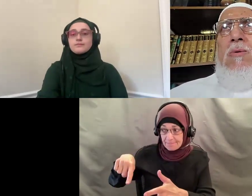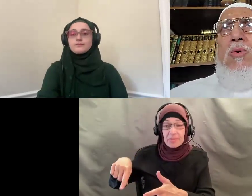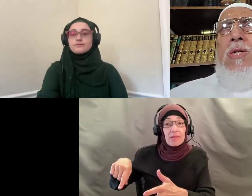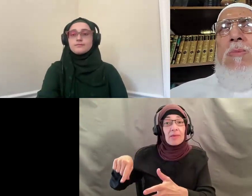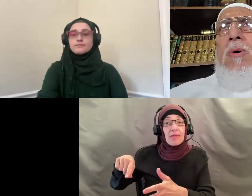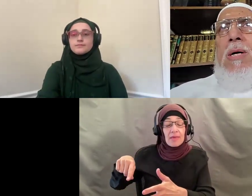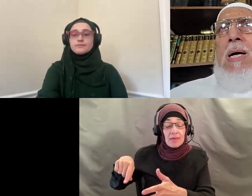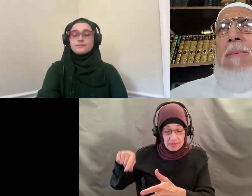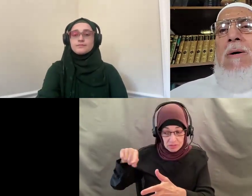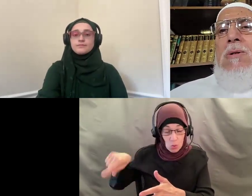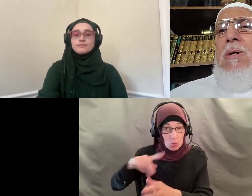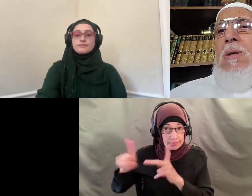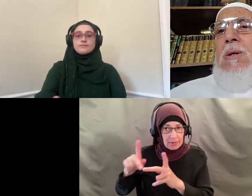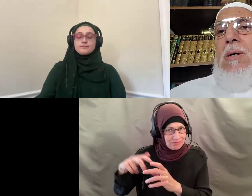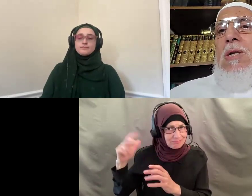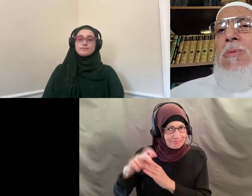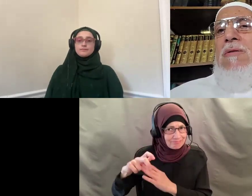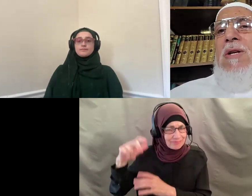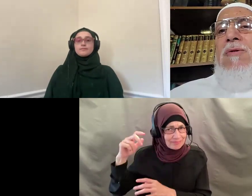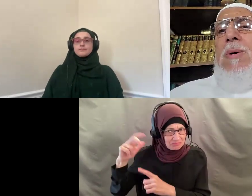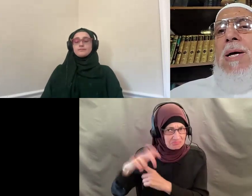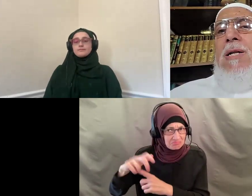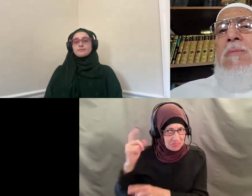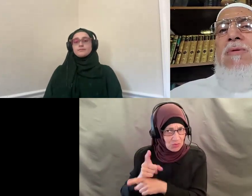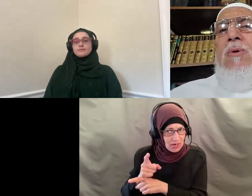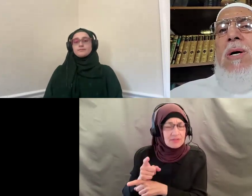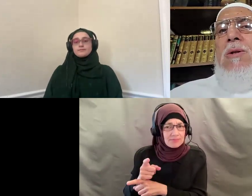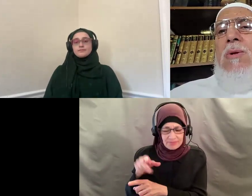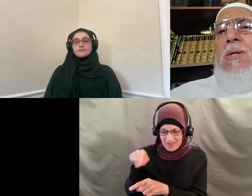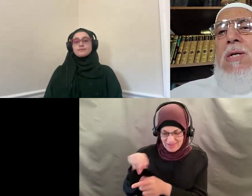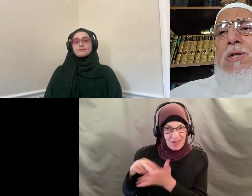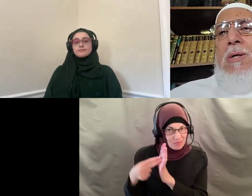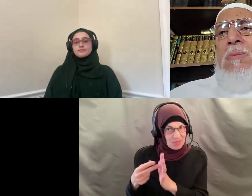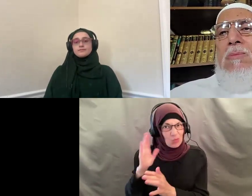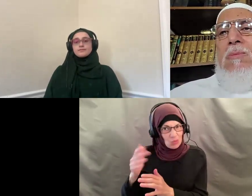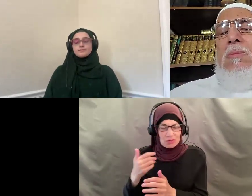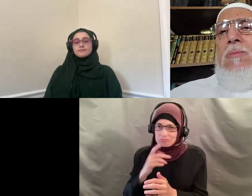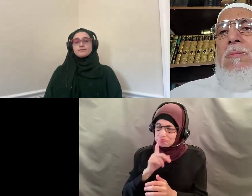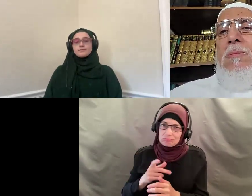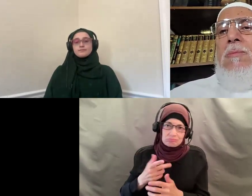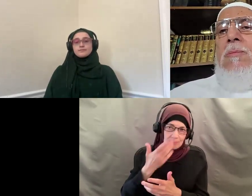winners, which we spoke about in the previous few ayat before we got to this section.